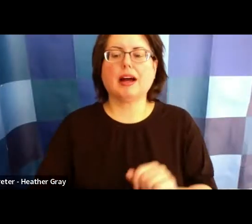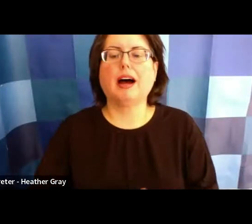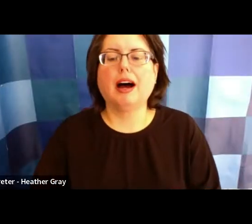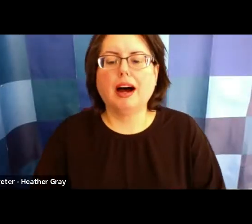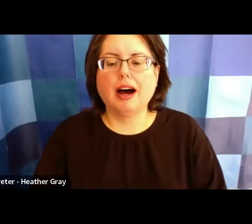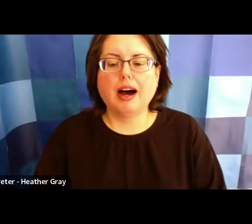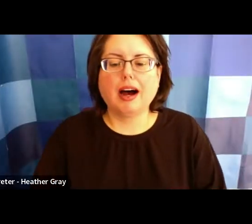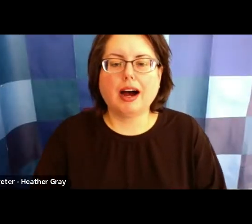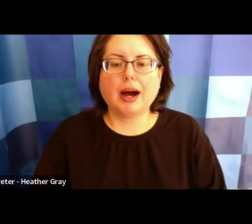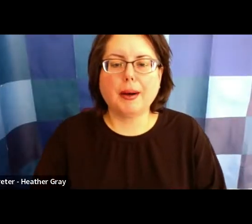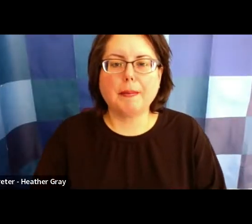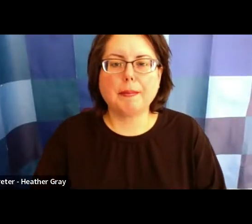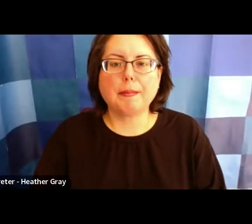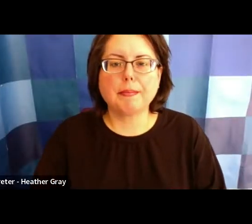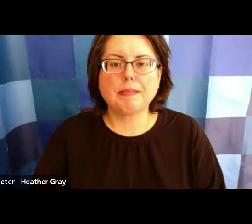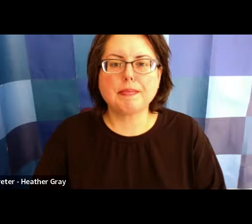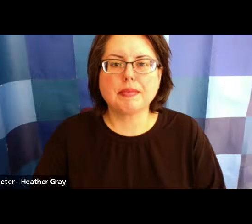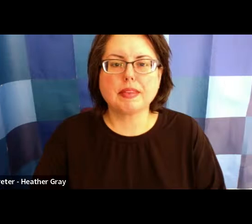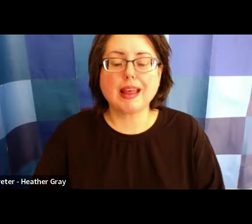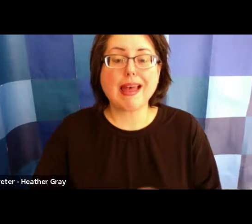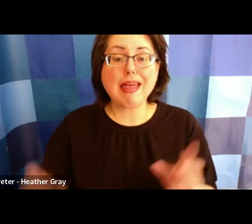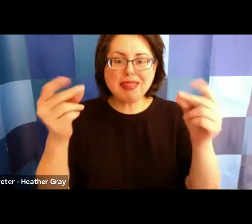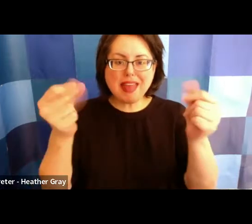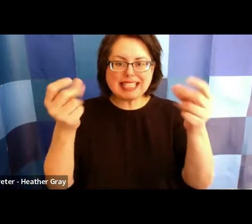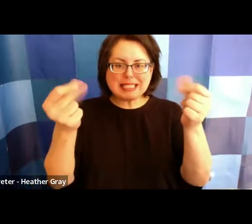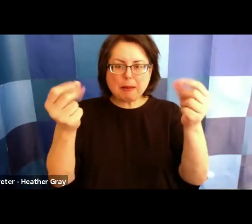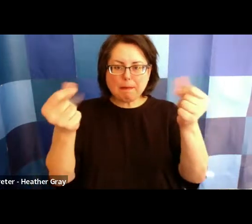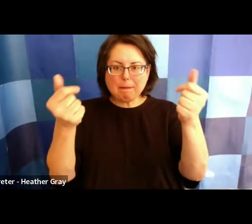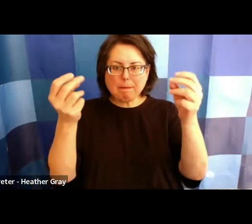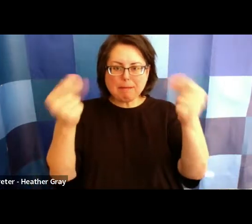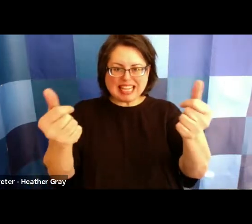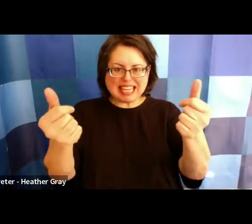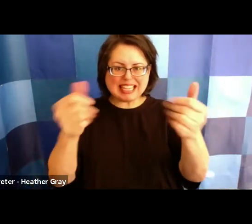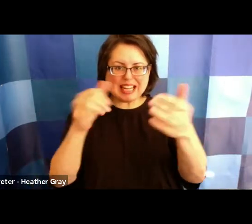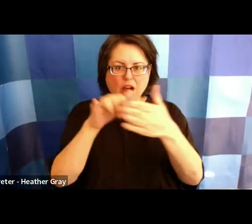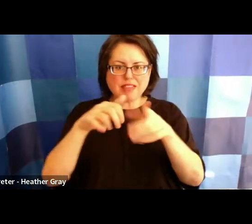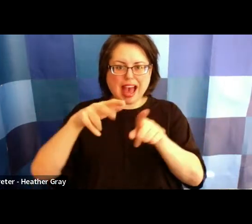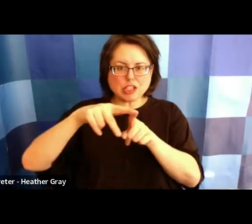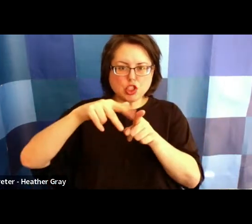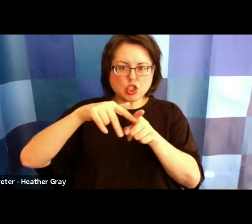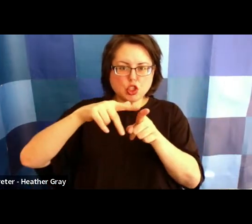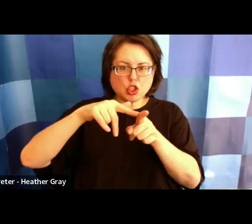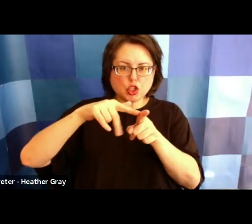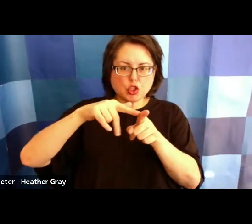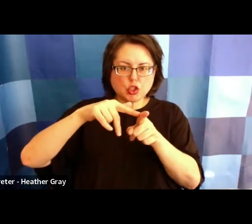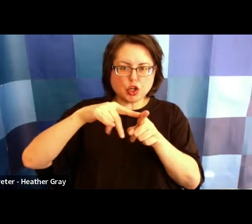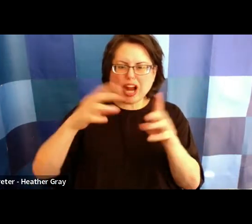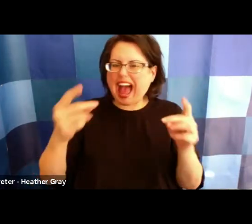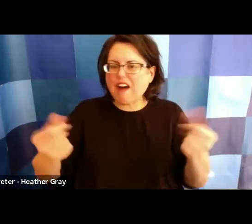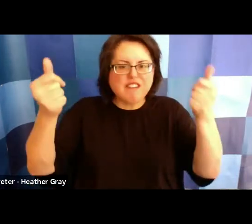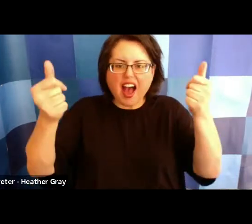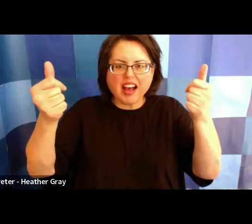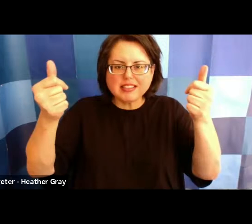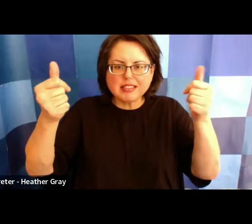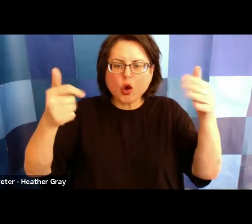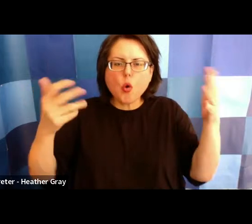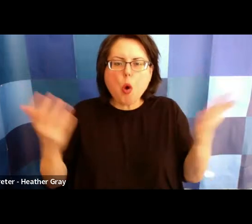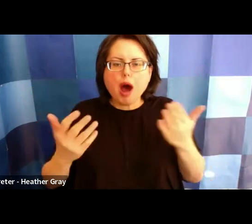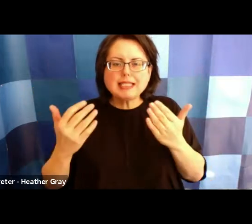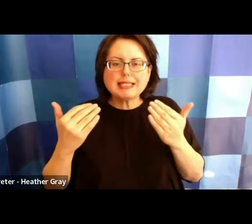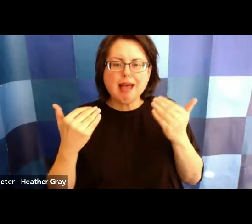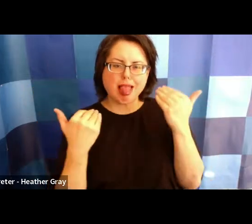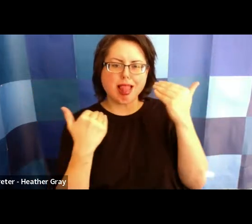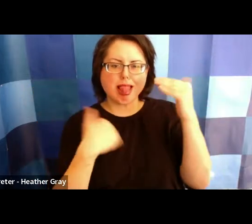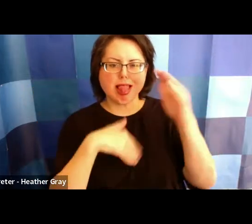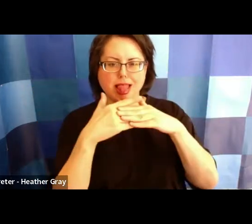I had a question that I wanted to ask a while back about the speed of the scooters and what the limit is on there. I'm curious,